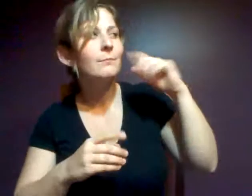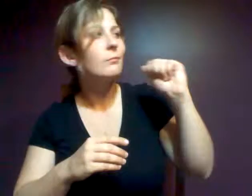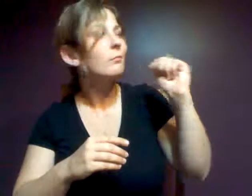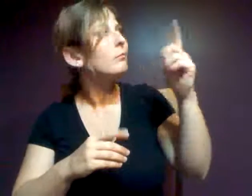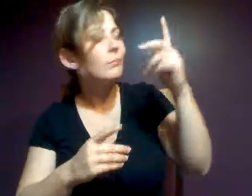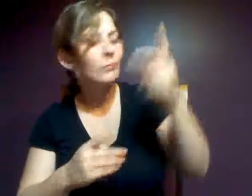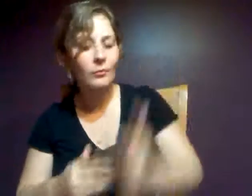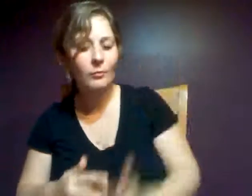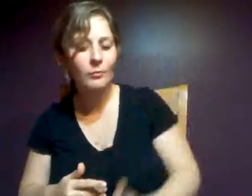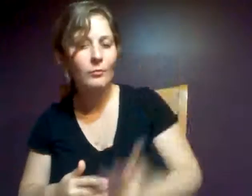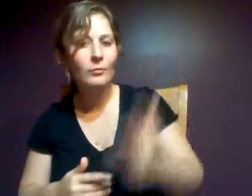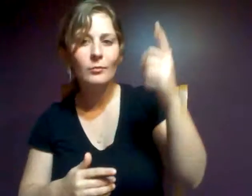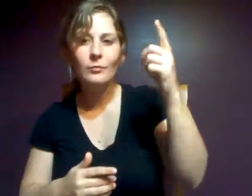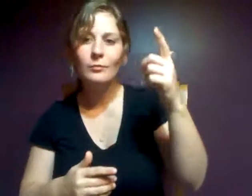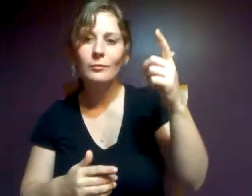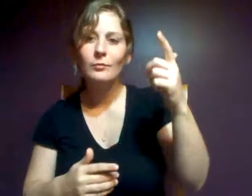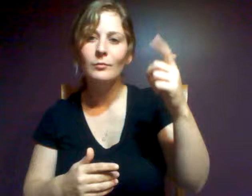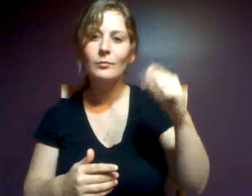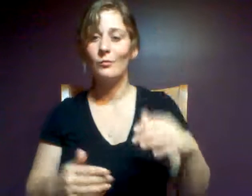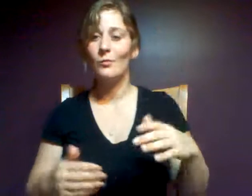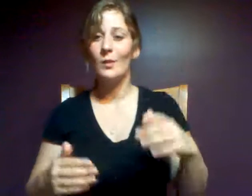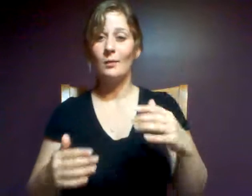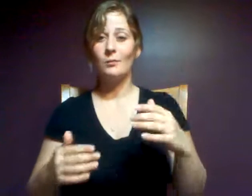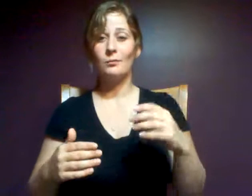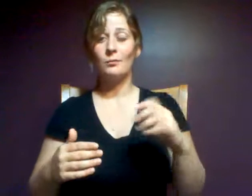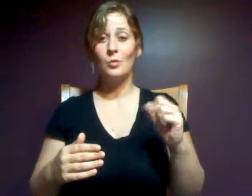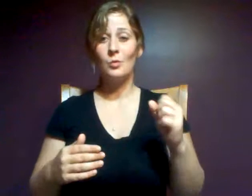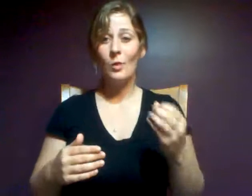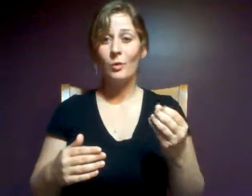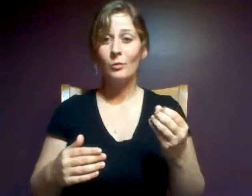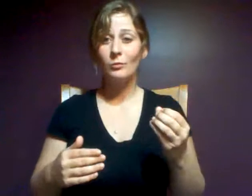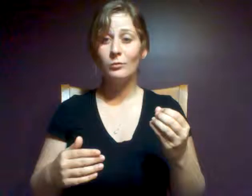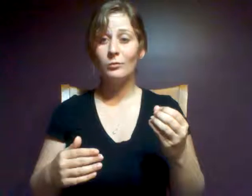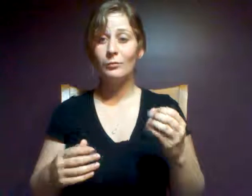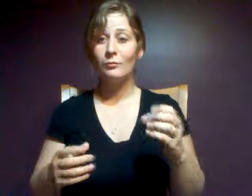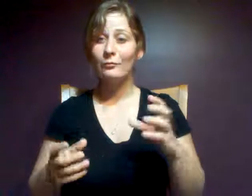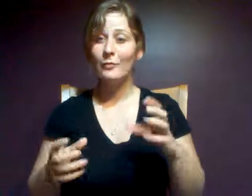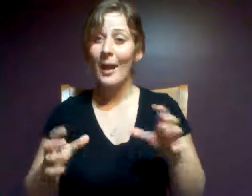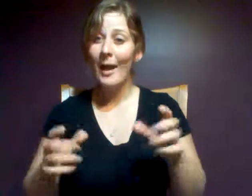become the confident change makers of tomorrow. Let's do that.